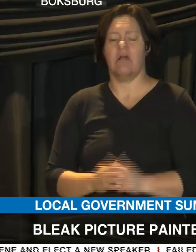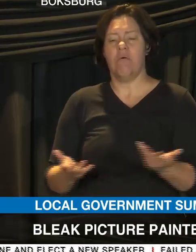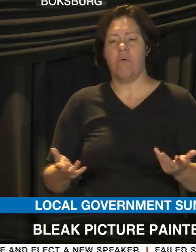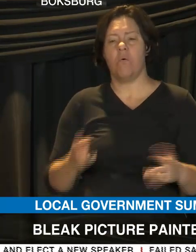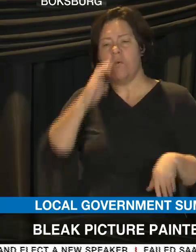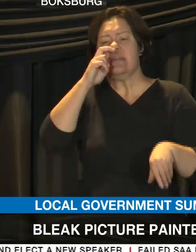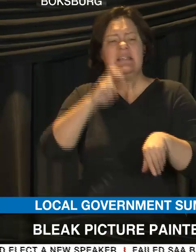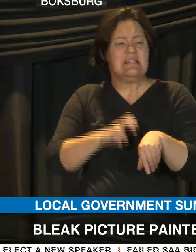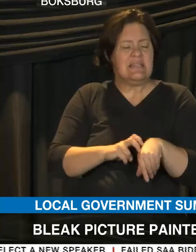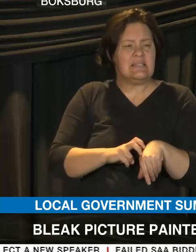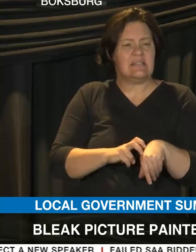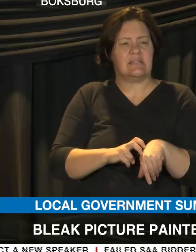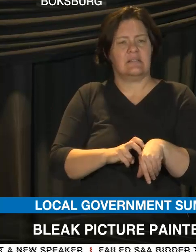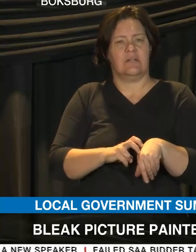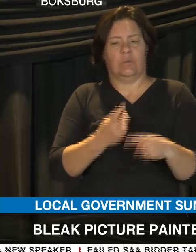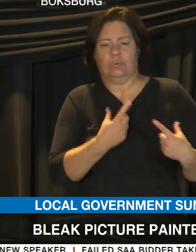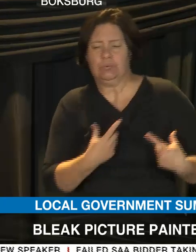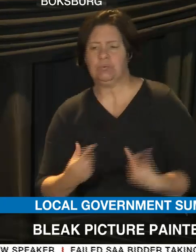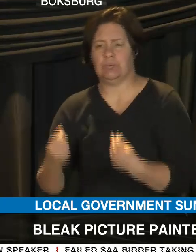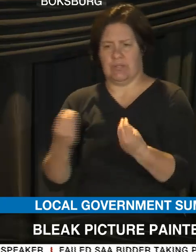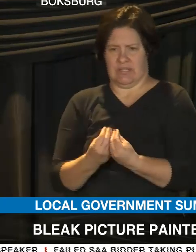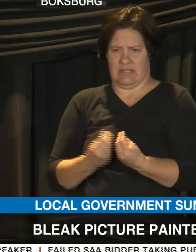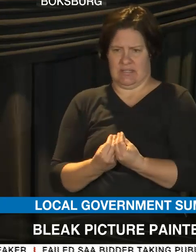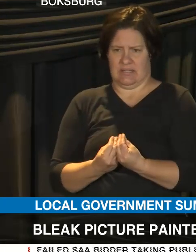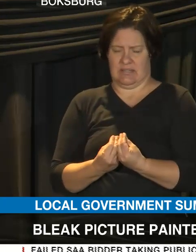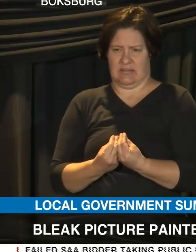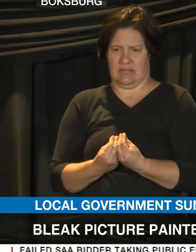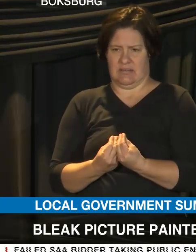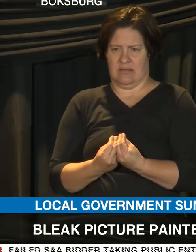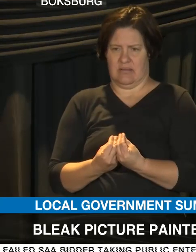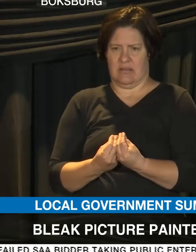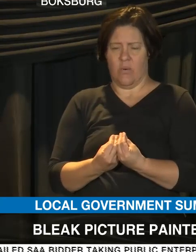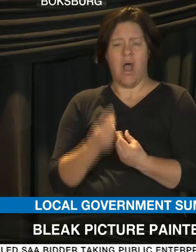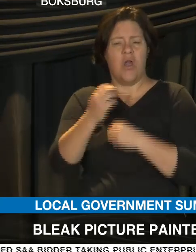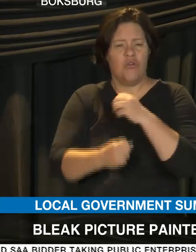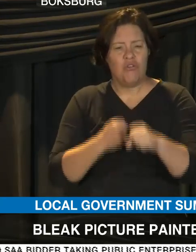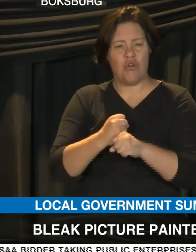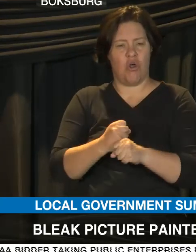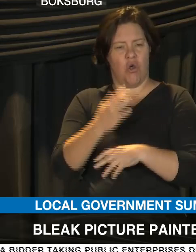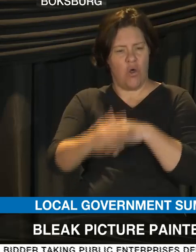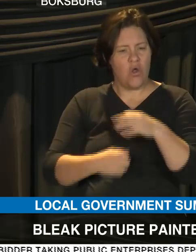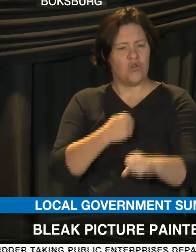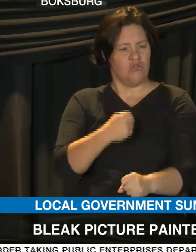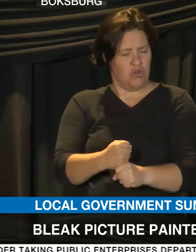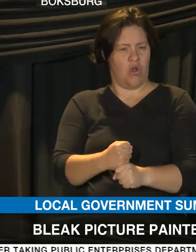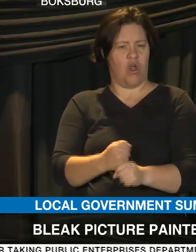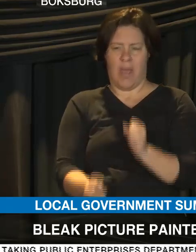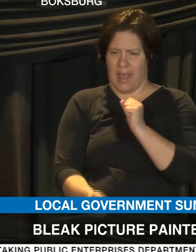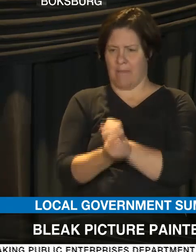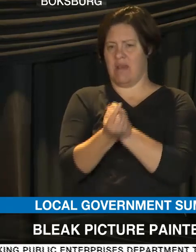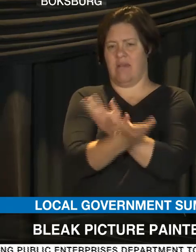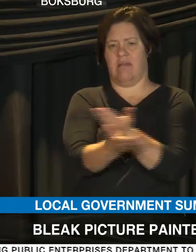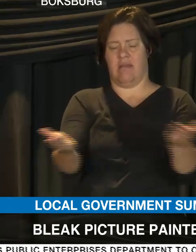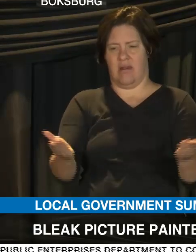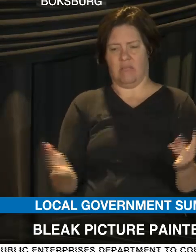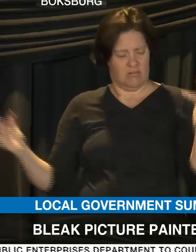to possibly start doing. As we hold this forum on an annual basis, which we suggested, bring